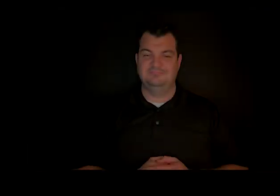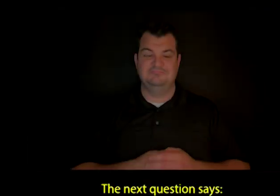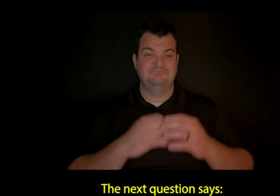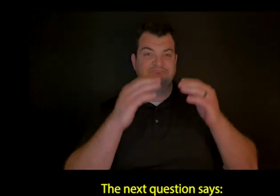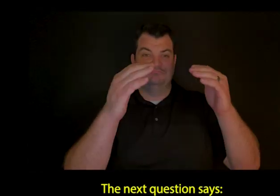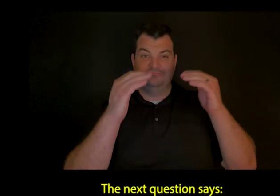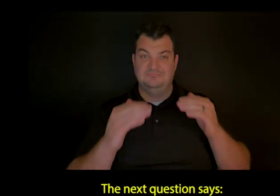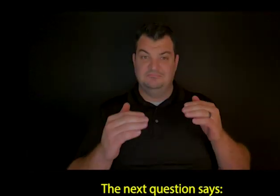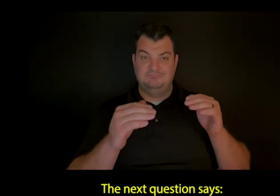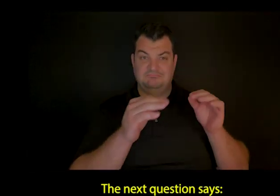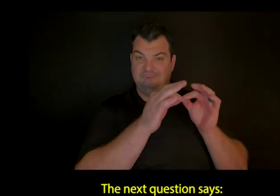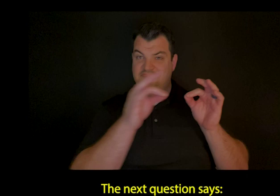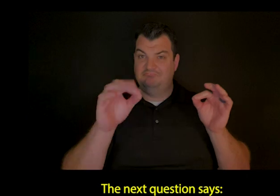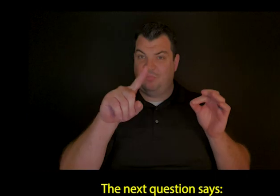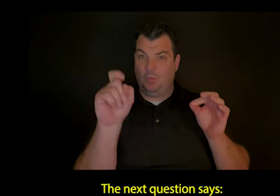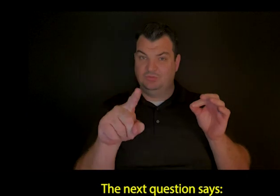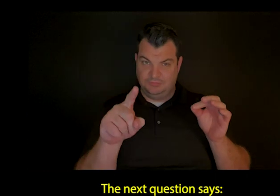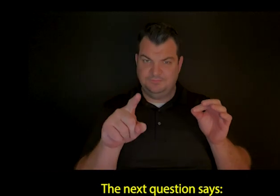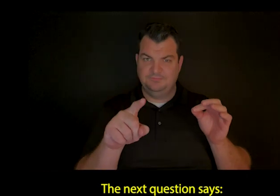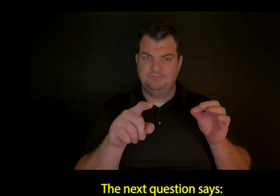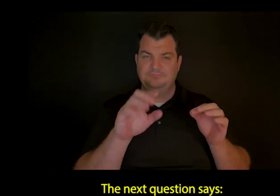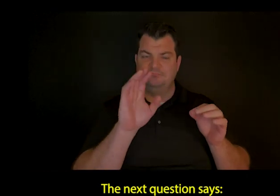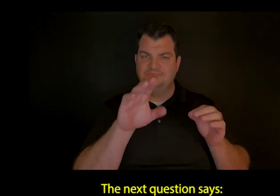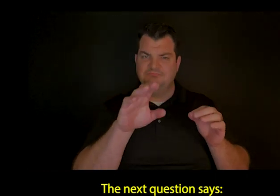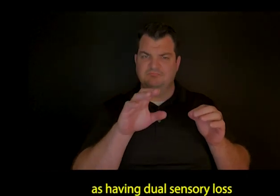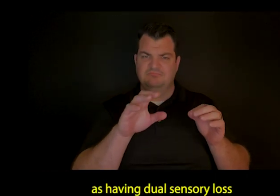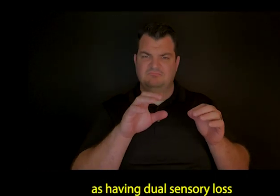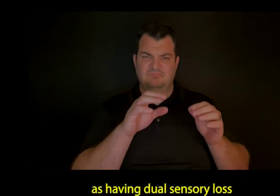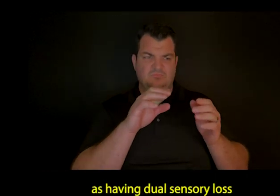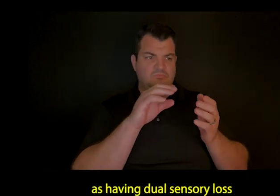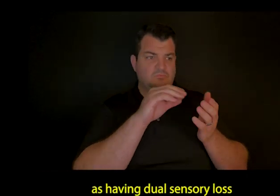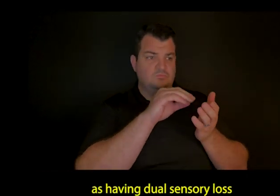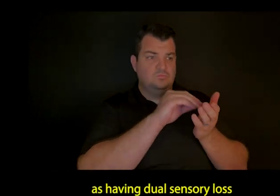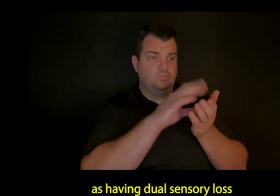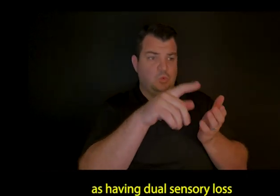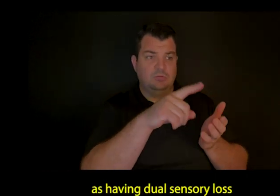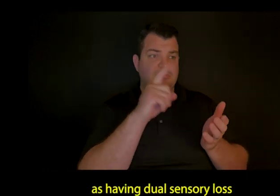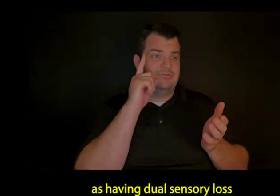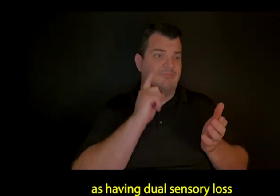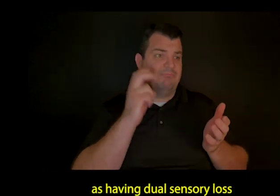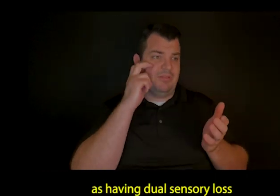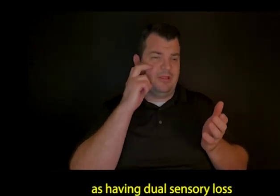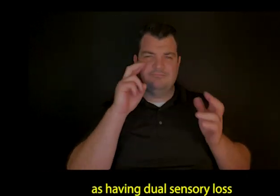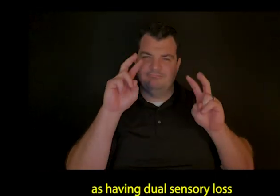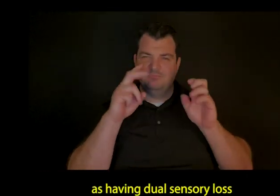The next question says, why identify students as having dual sensory loss or deafblindness?